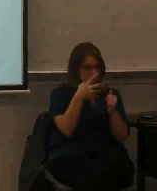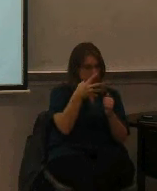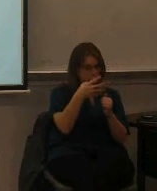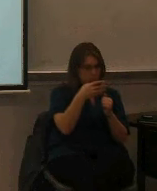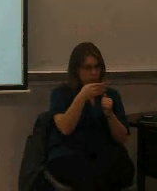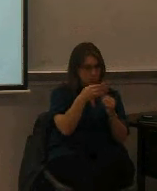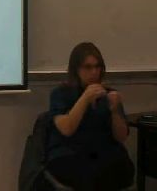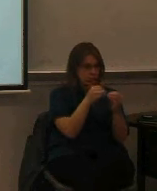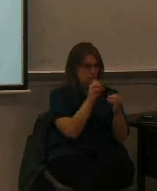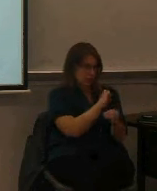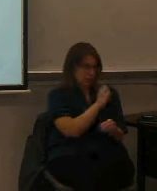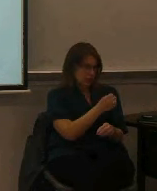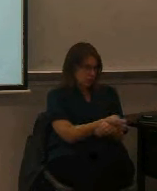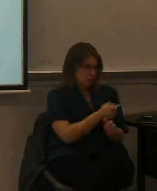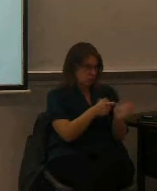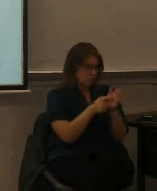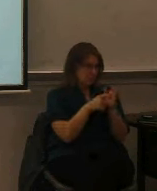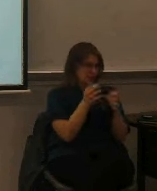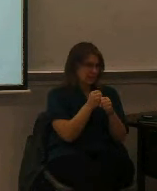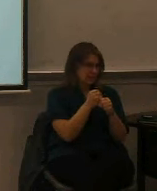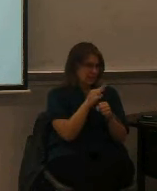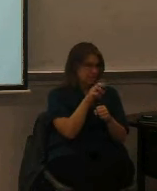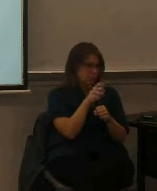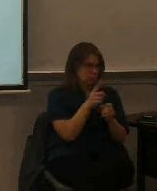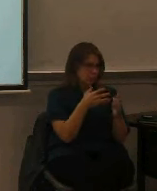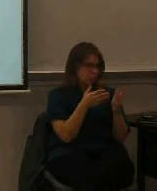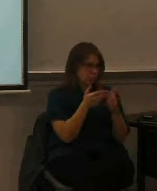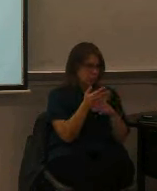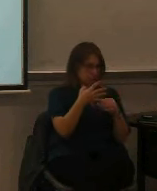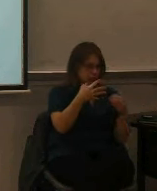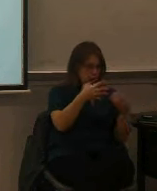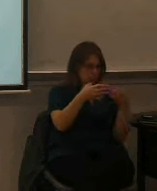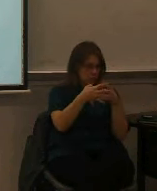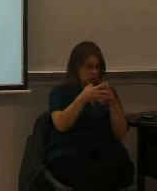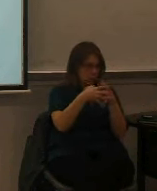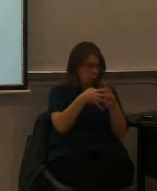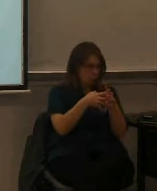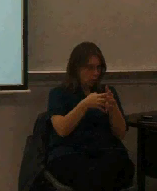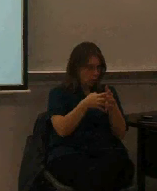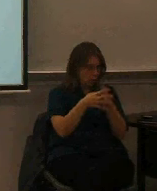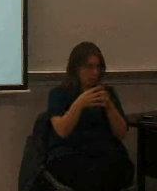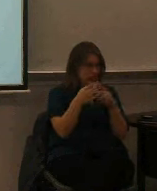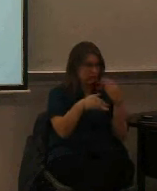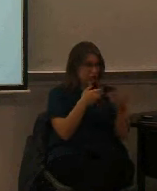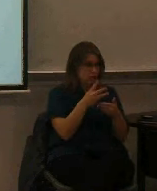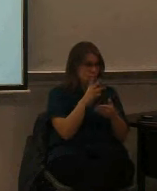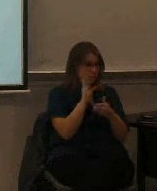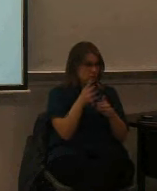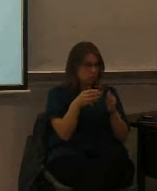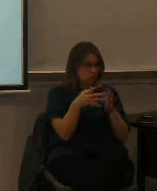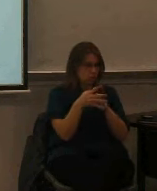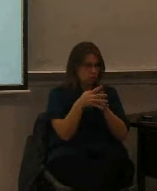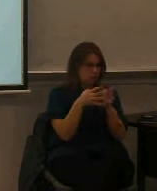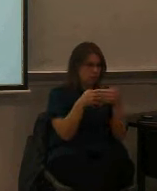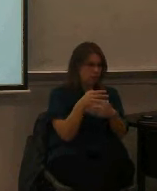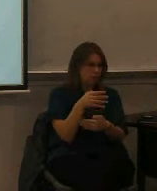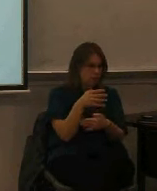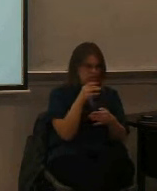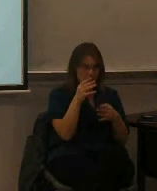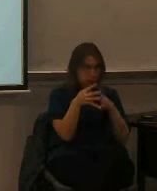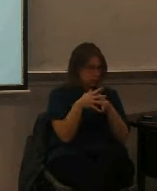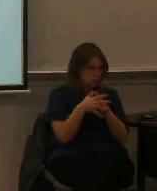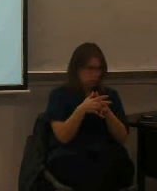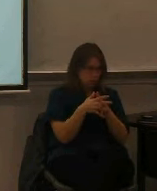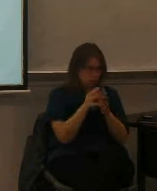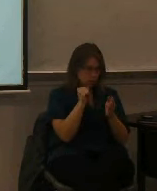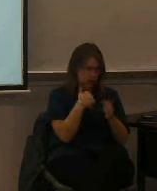through that comb, right? And eventually what's going to happen is the water will just go around it rather than it won't